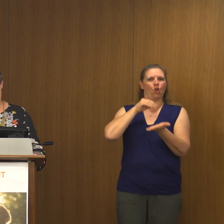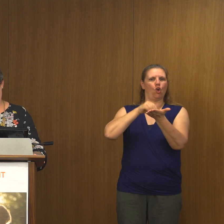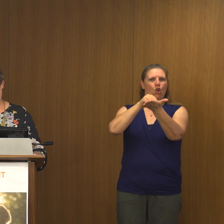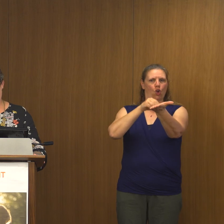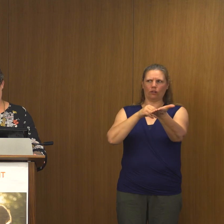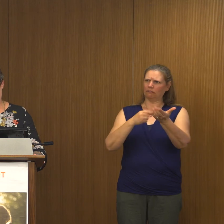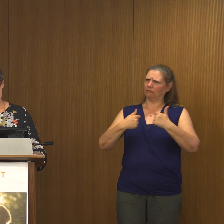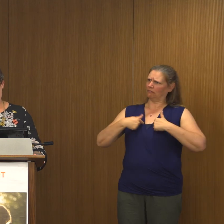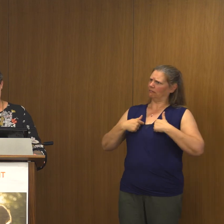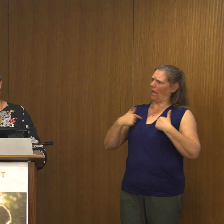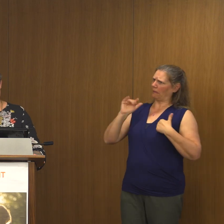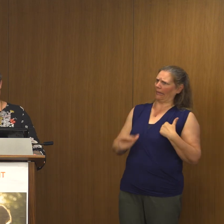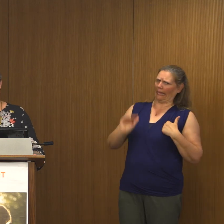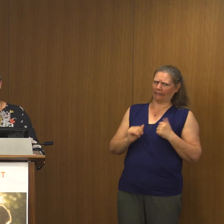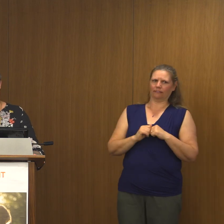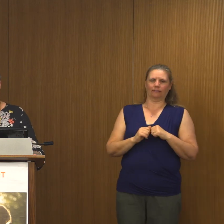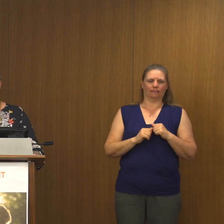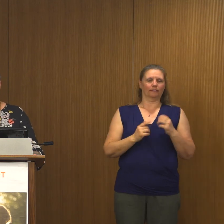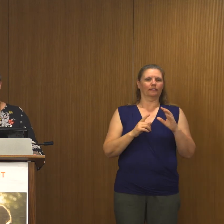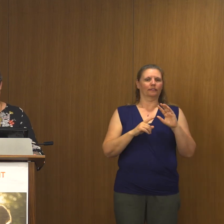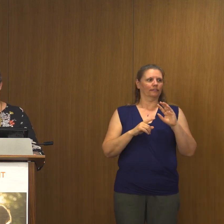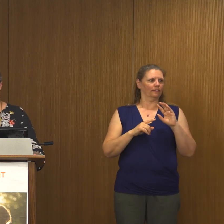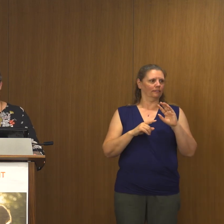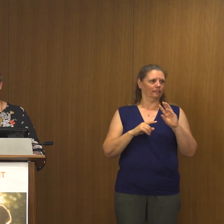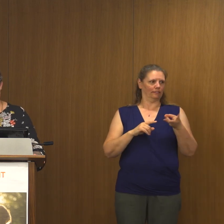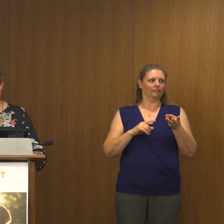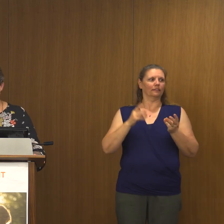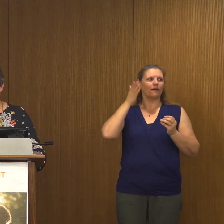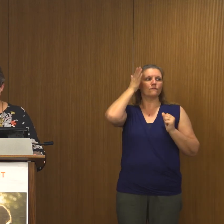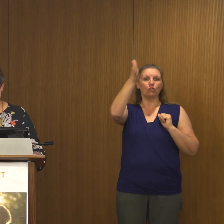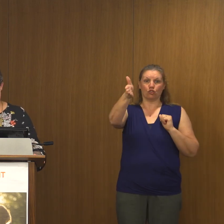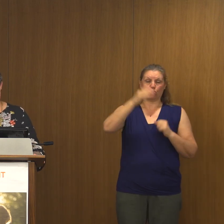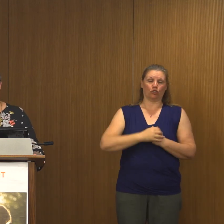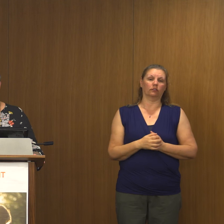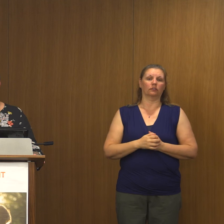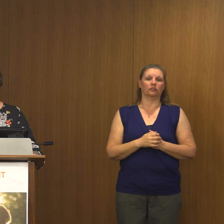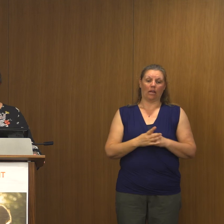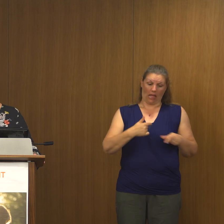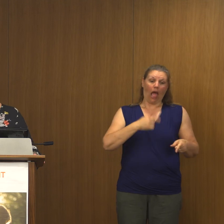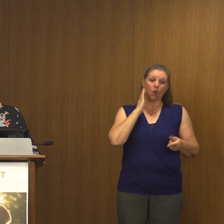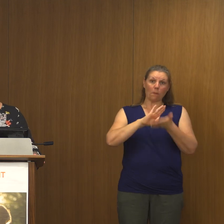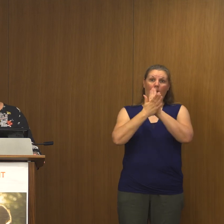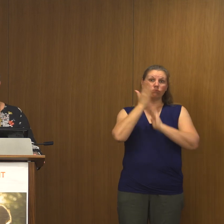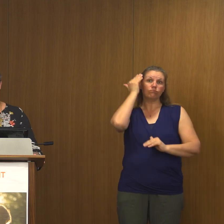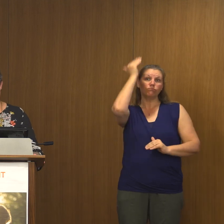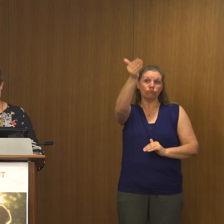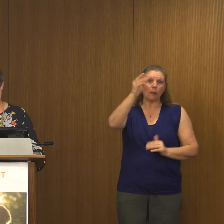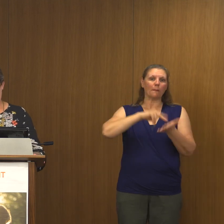to be a kid. Future. I will grow up one day. Please help me to find ways to be a part of the